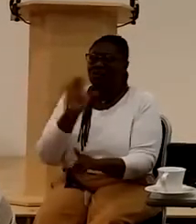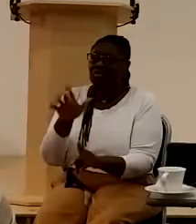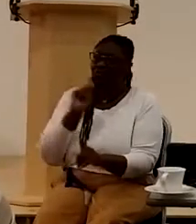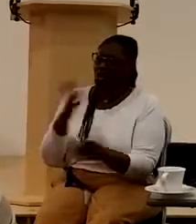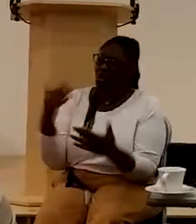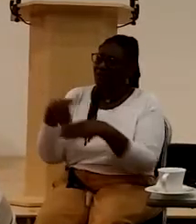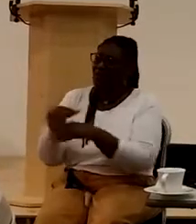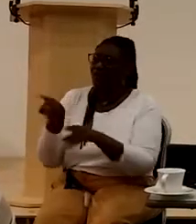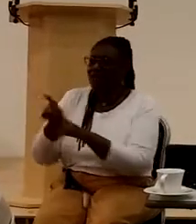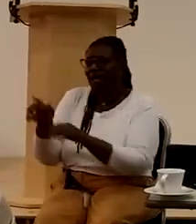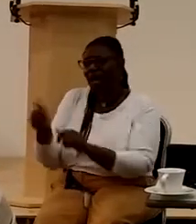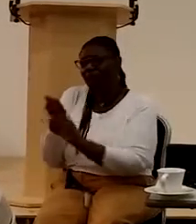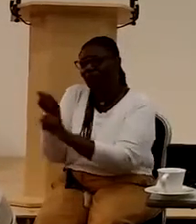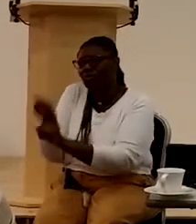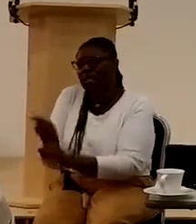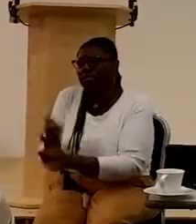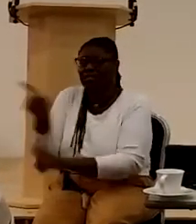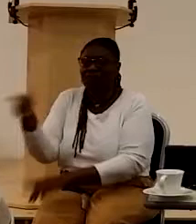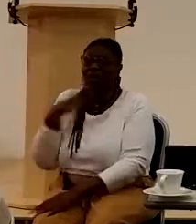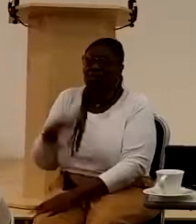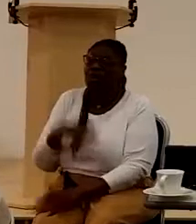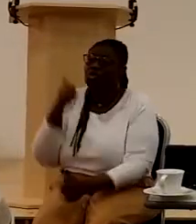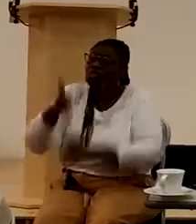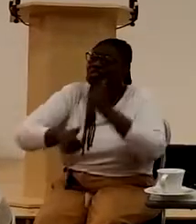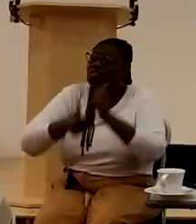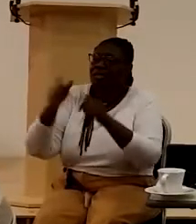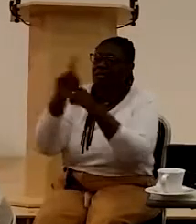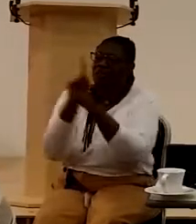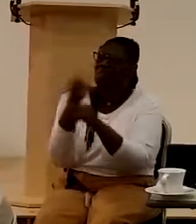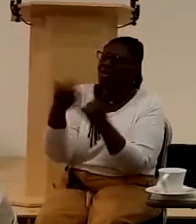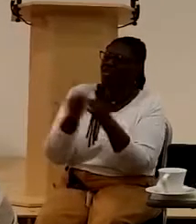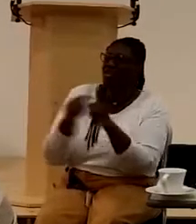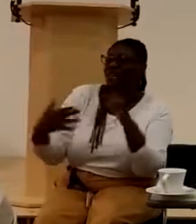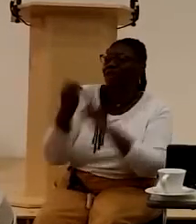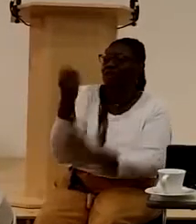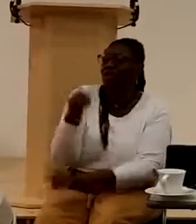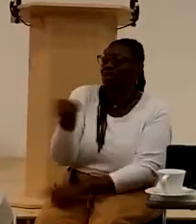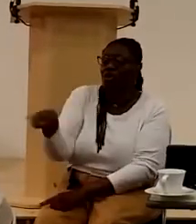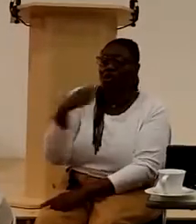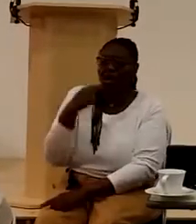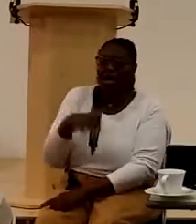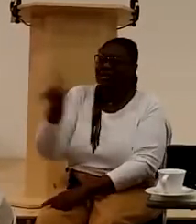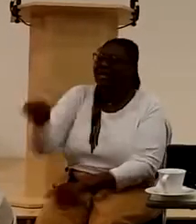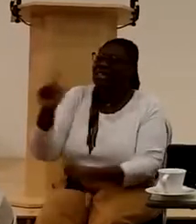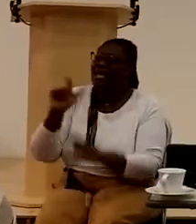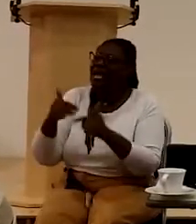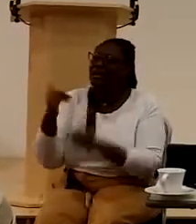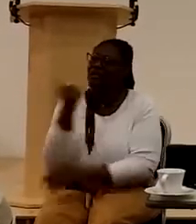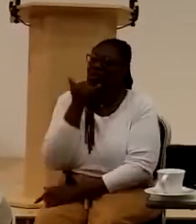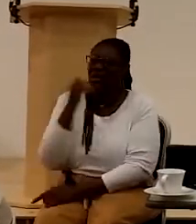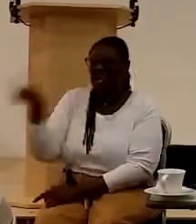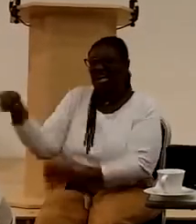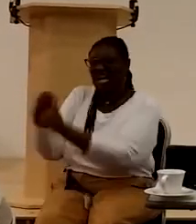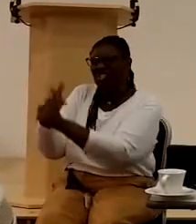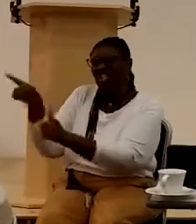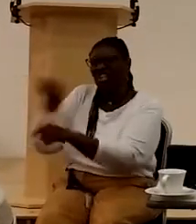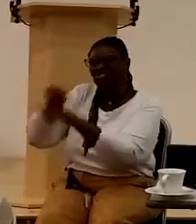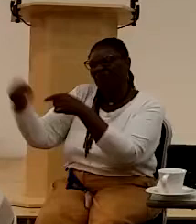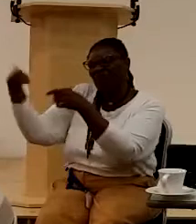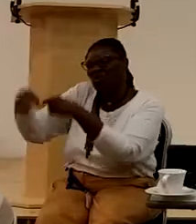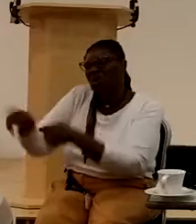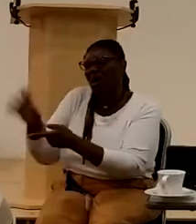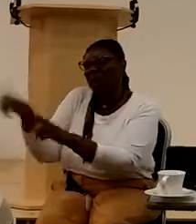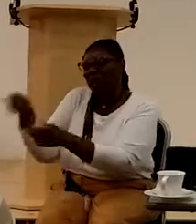their protests. And I'd like to congratulate NAVSU on their victory this year against Language Line, an agency that was trying to